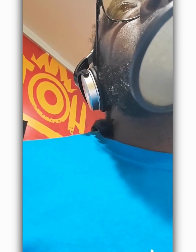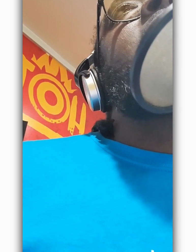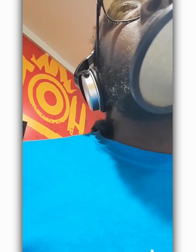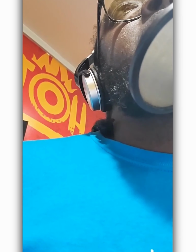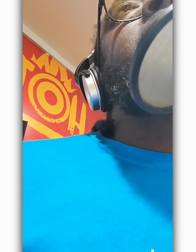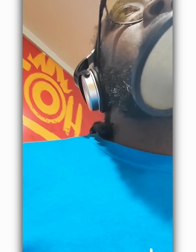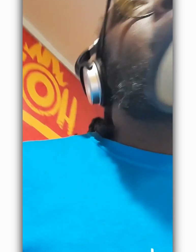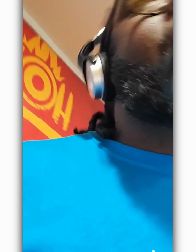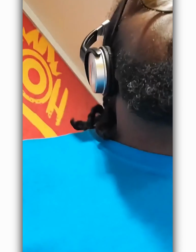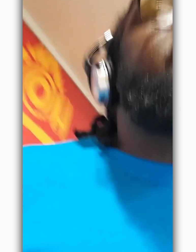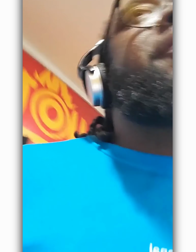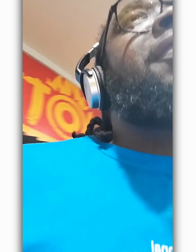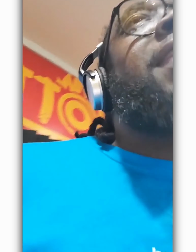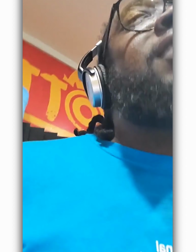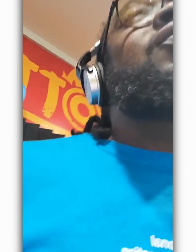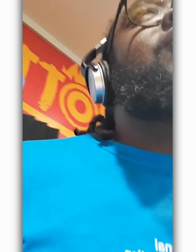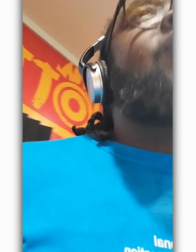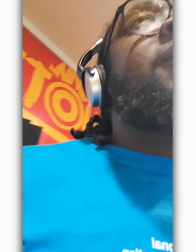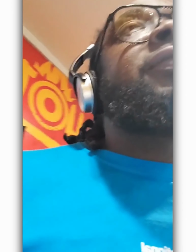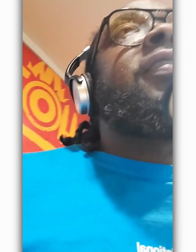evening. Okay, thank you so much for coming.